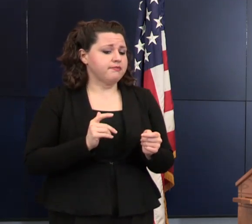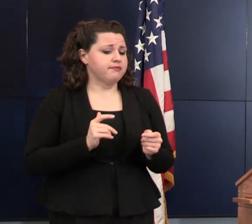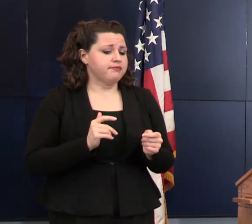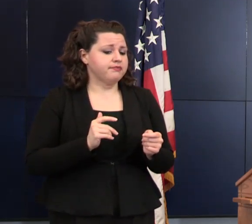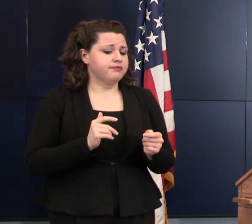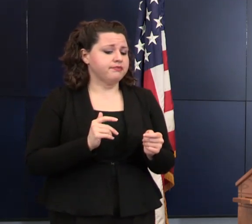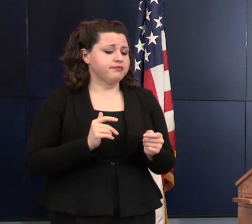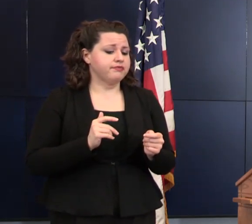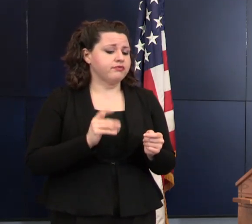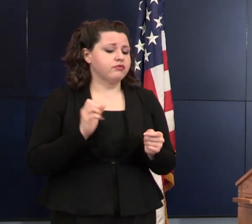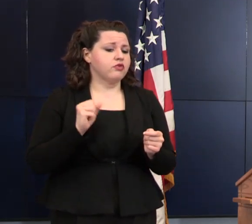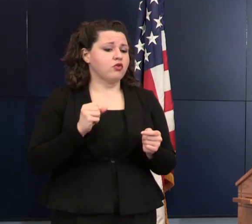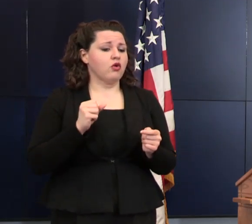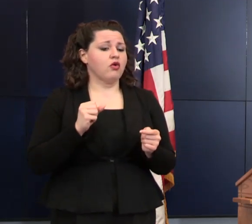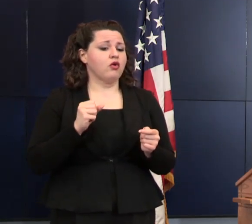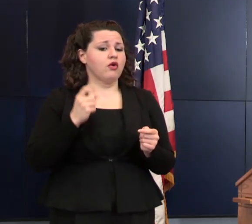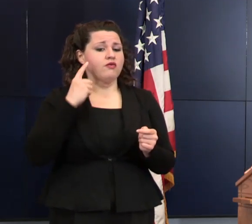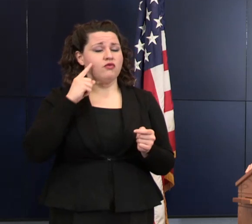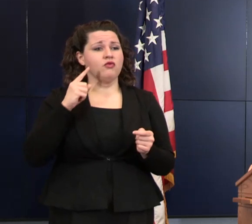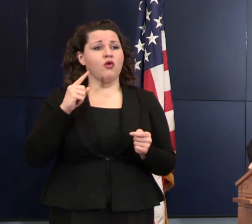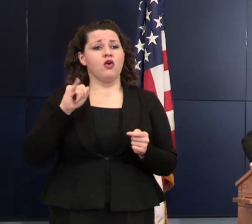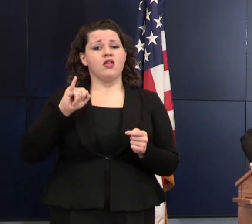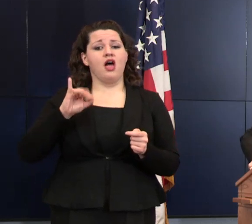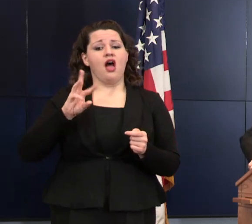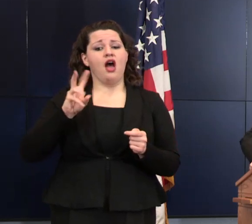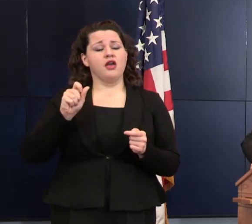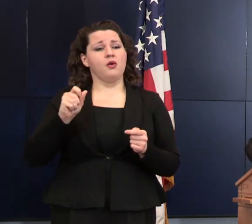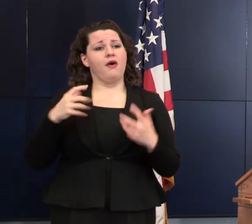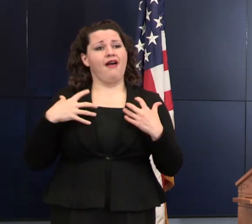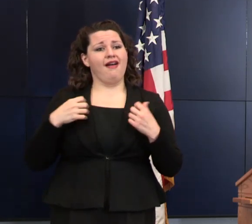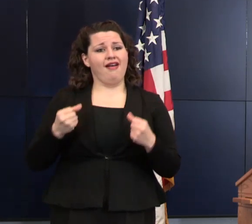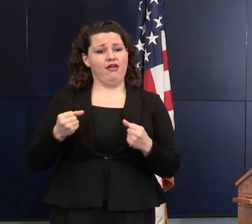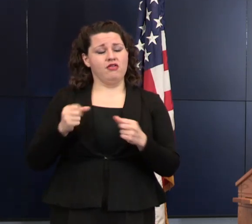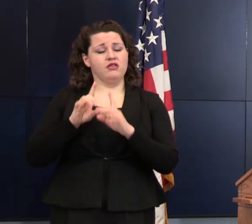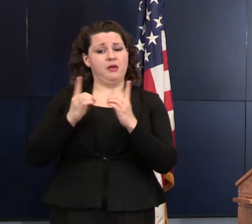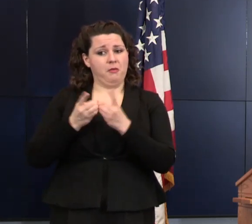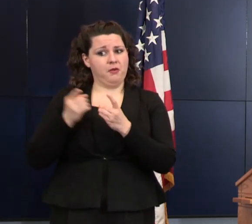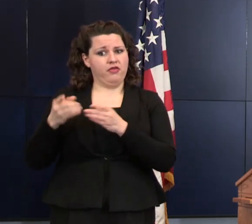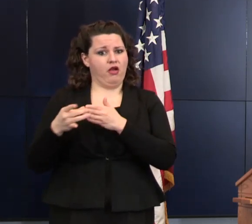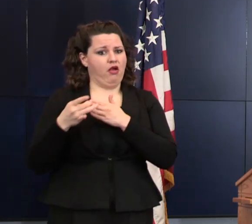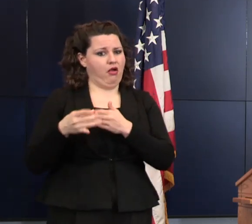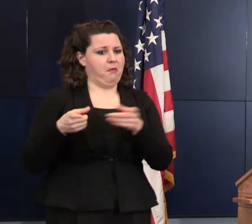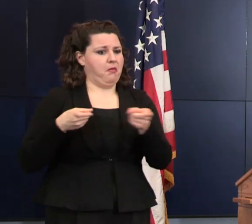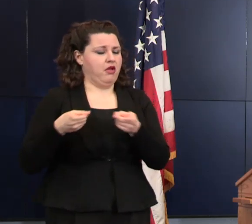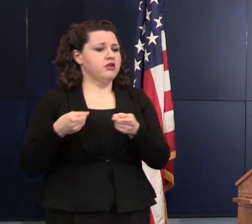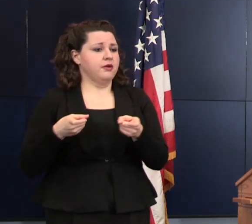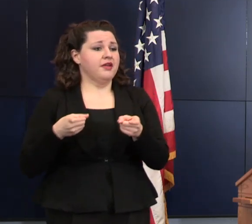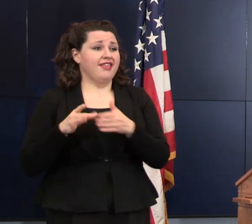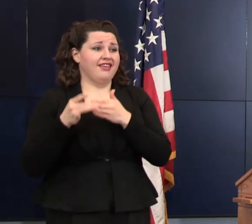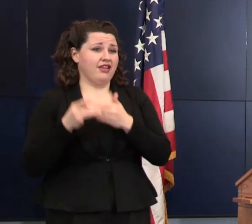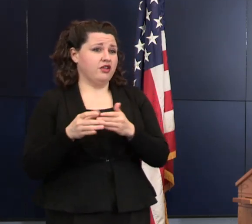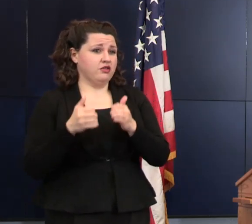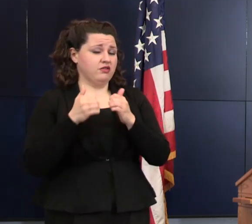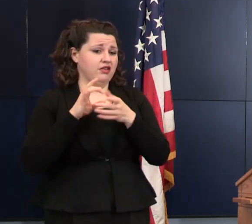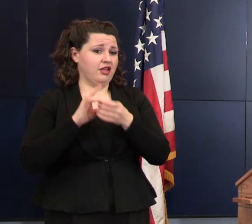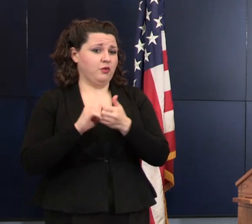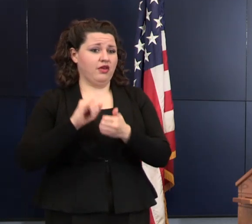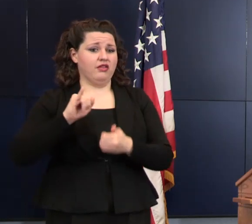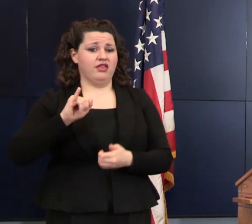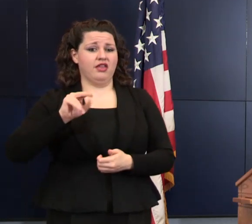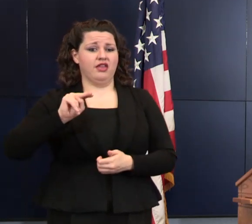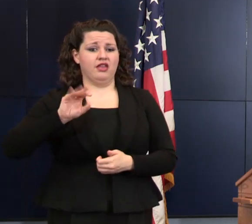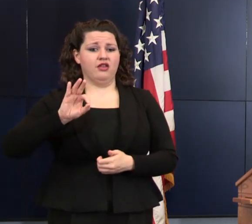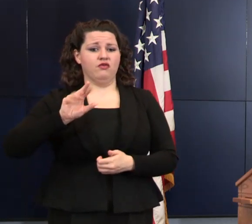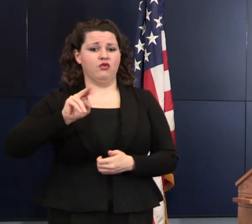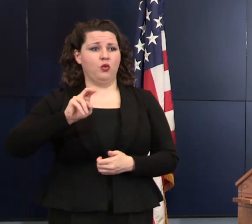When it comes to management from the Iowa Department of Public Health, our guidance regarding influenza outbreak is an outbreak is defined as